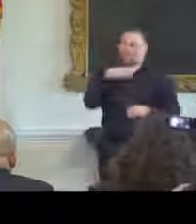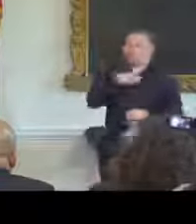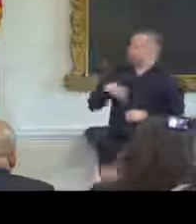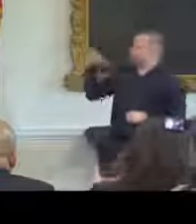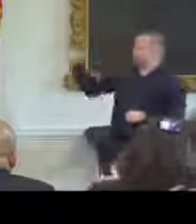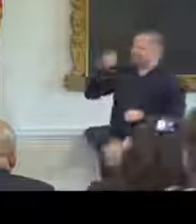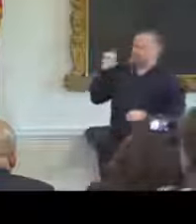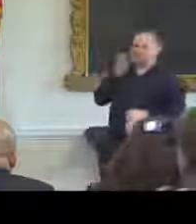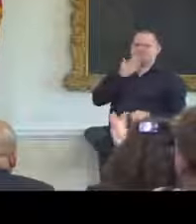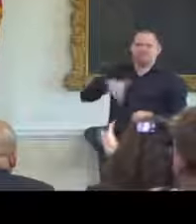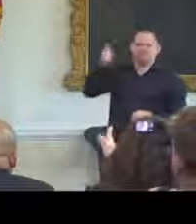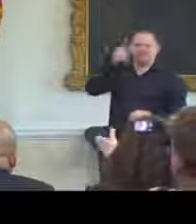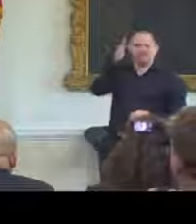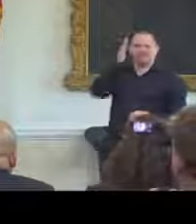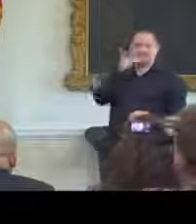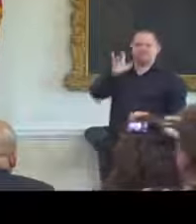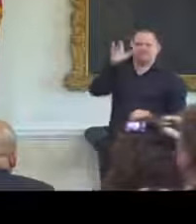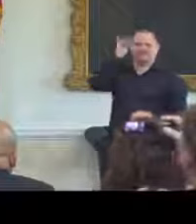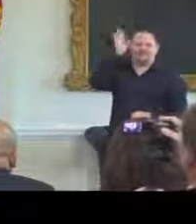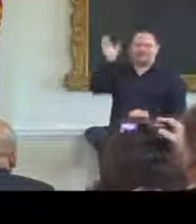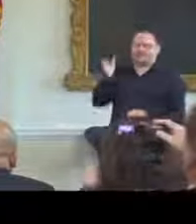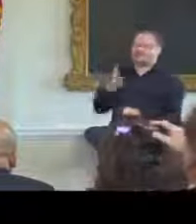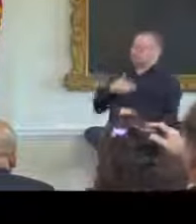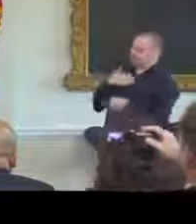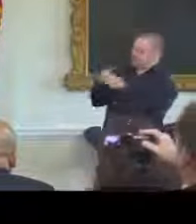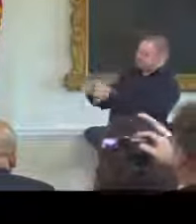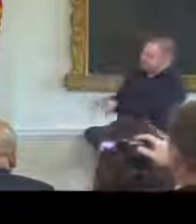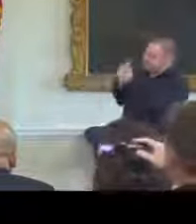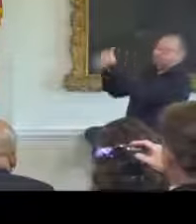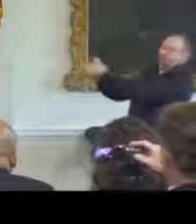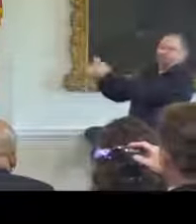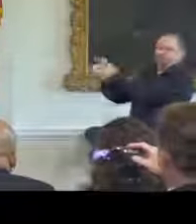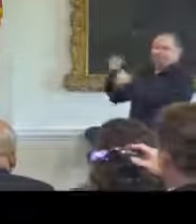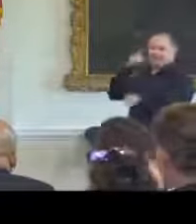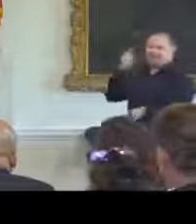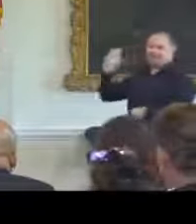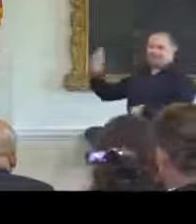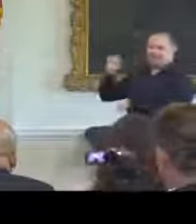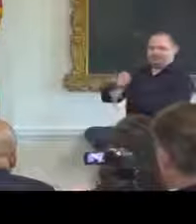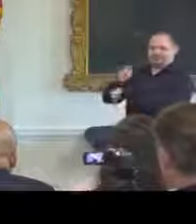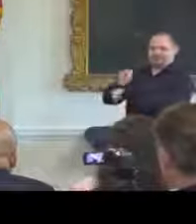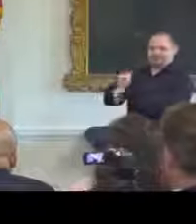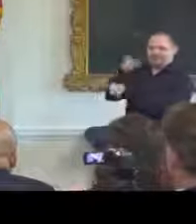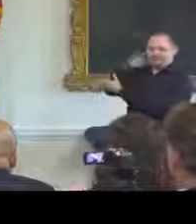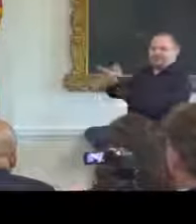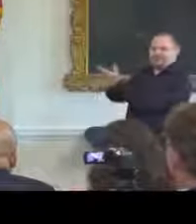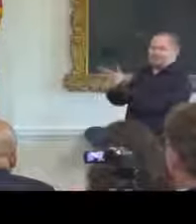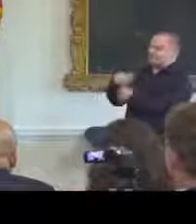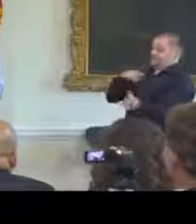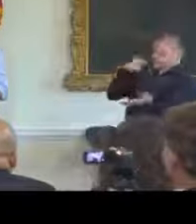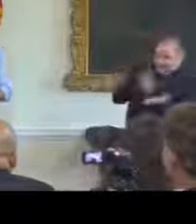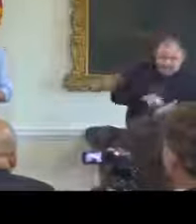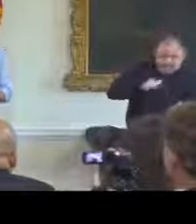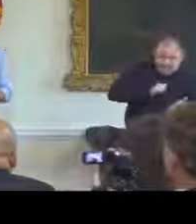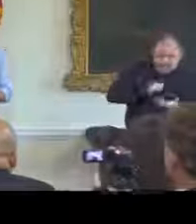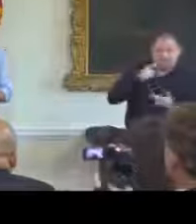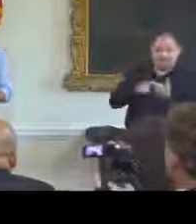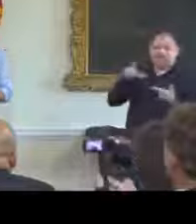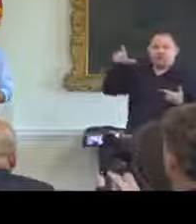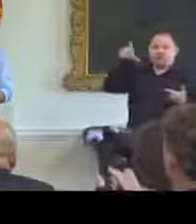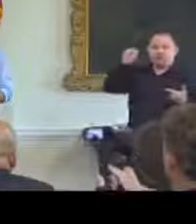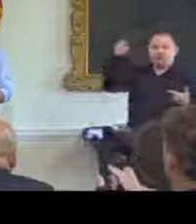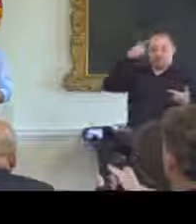to confer upon you this governor's citation, signed today by myself, the Lieutenant Governor, and the Secretary of State.